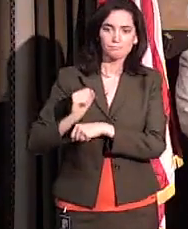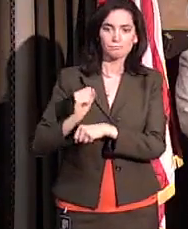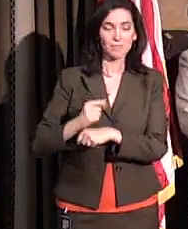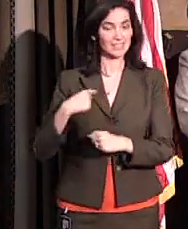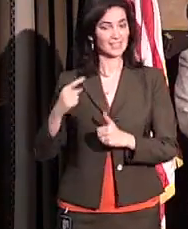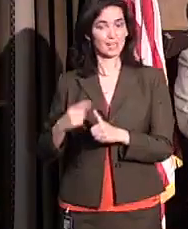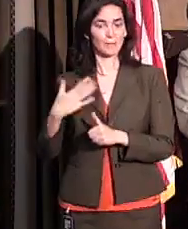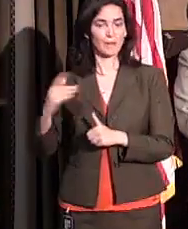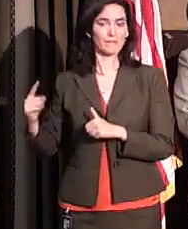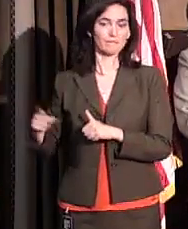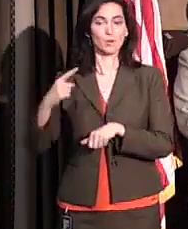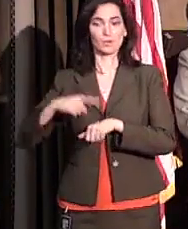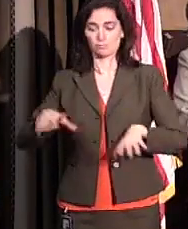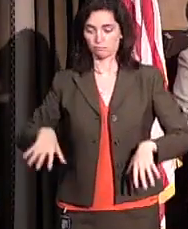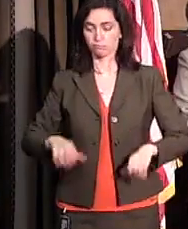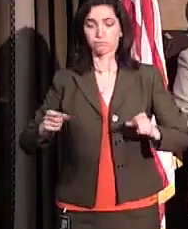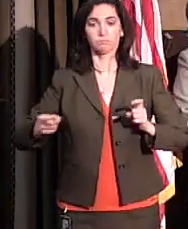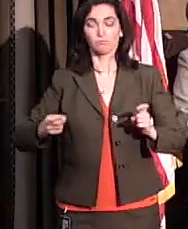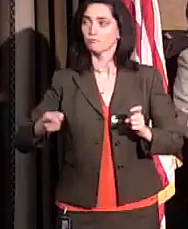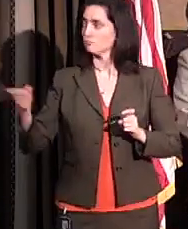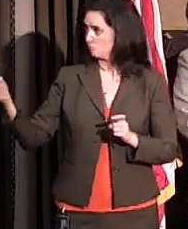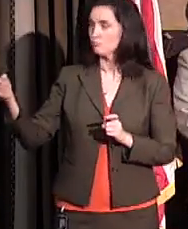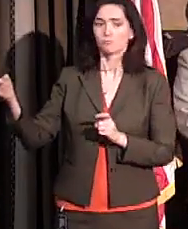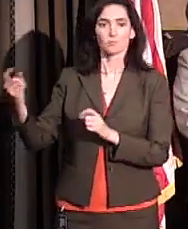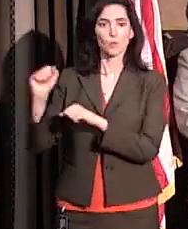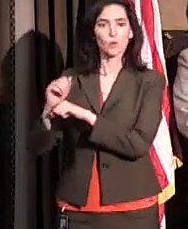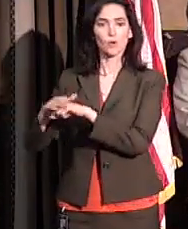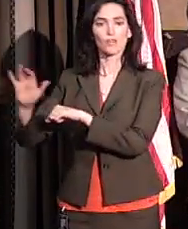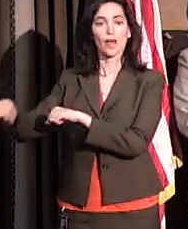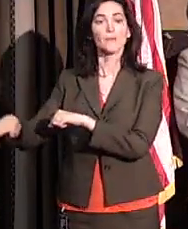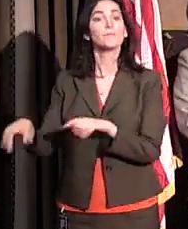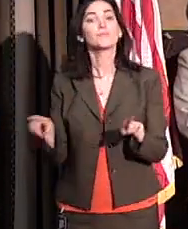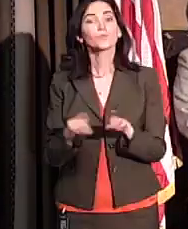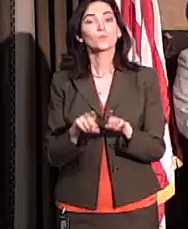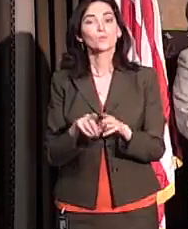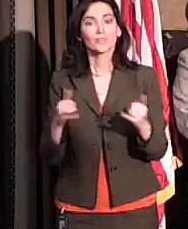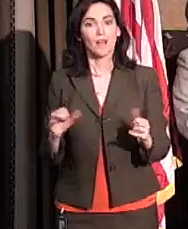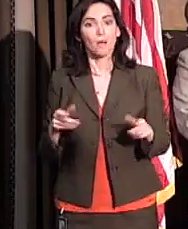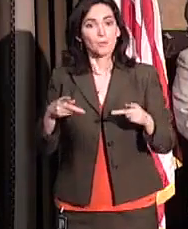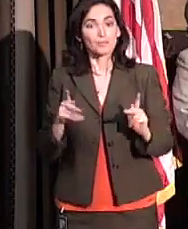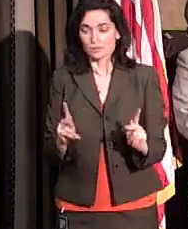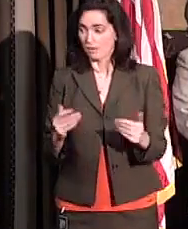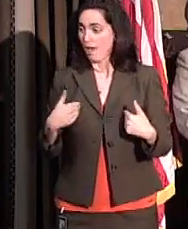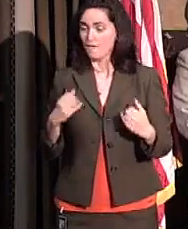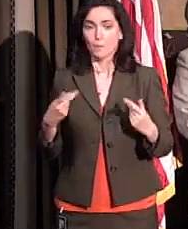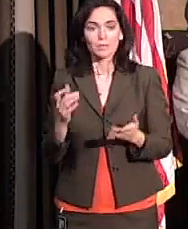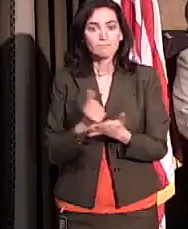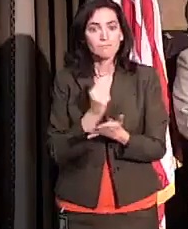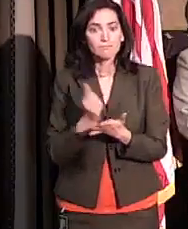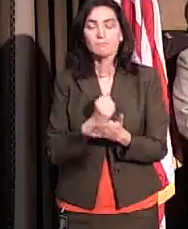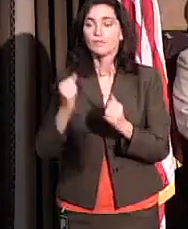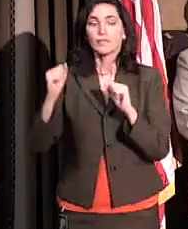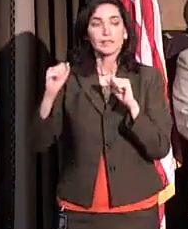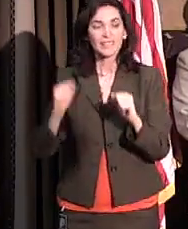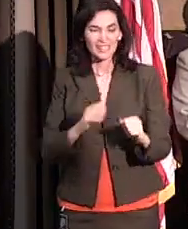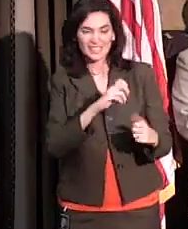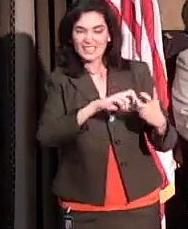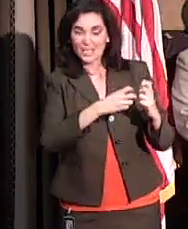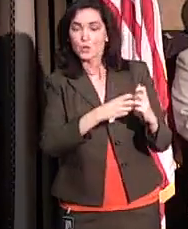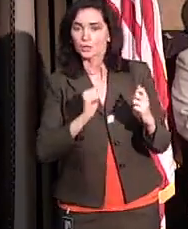office. And we certainly need to take advantage of the opportunity that we have to make significant headway on this